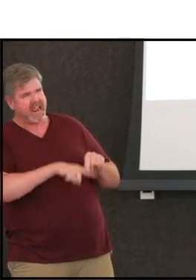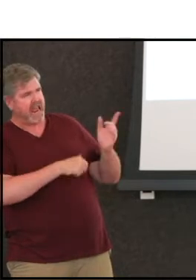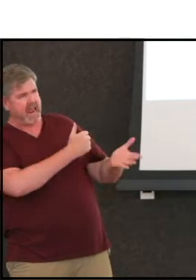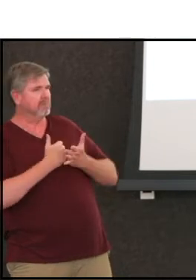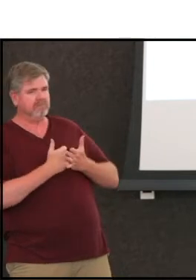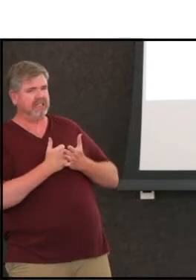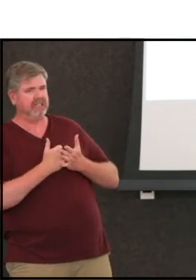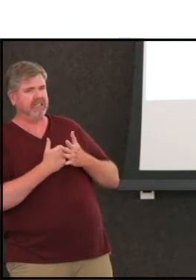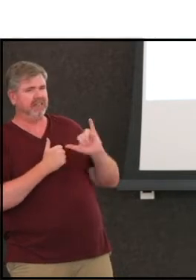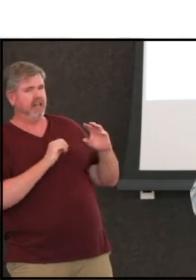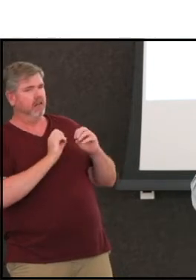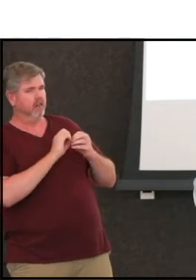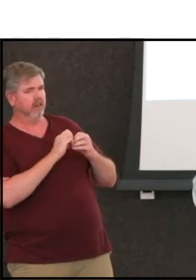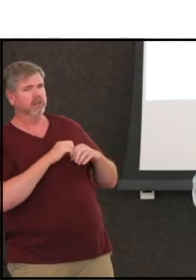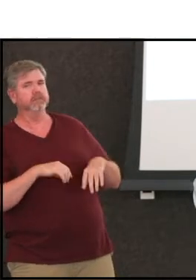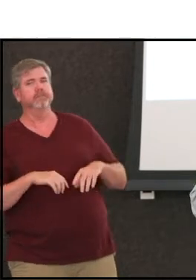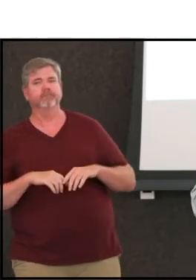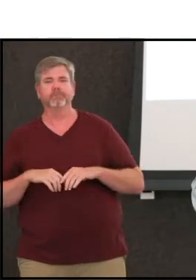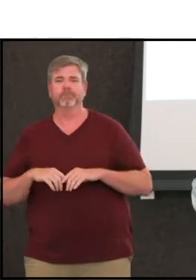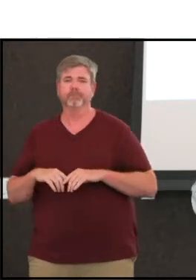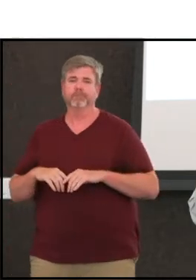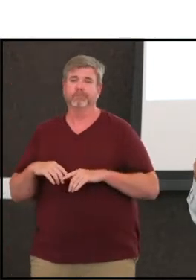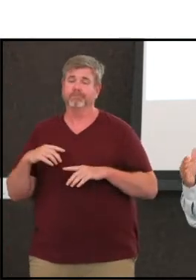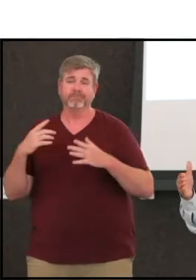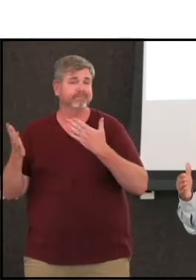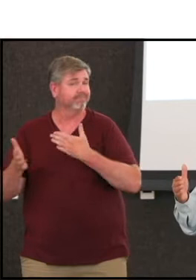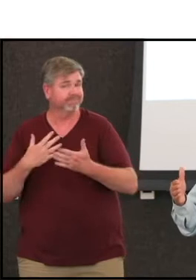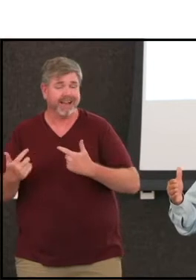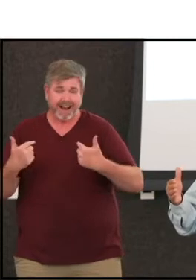I know I have kids. As teenagers, it's hard